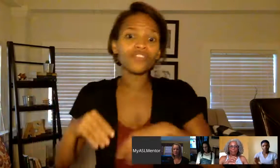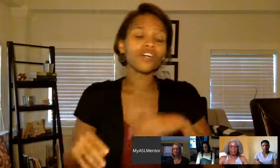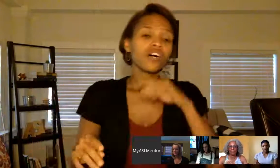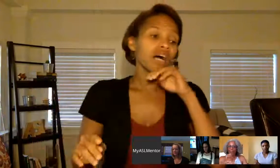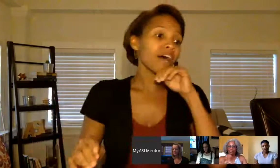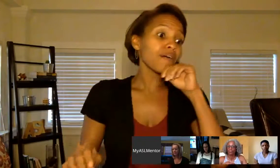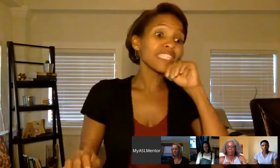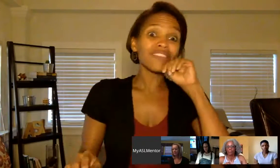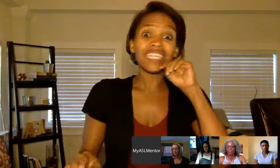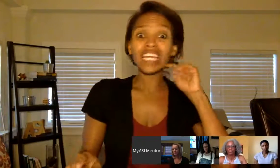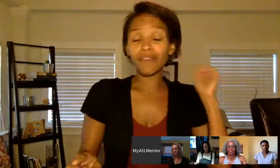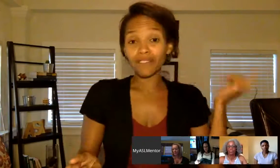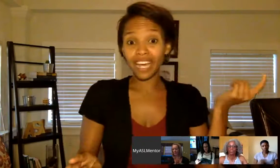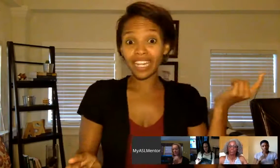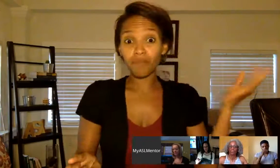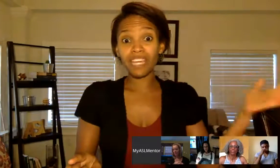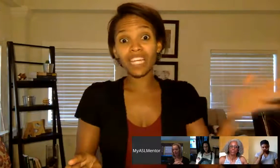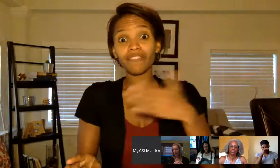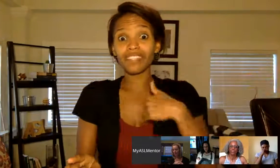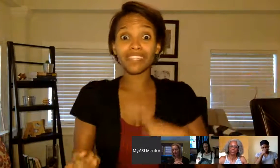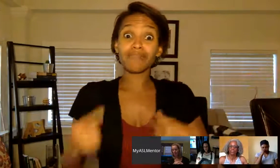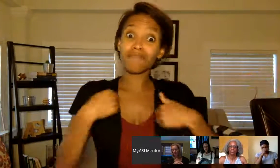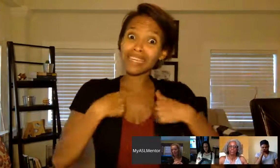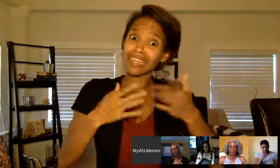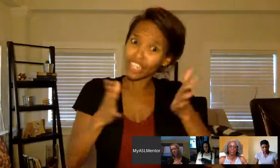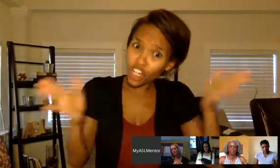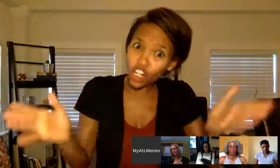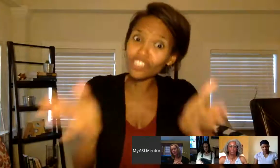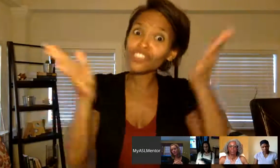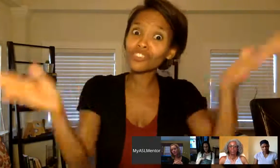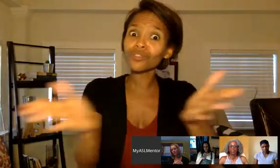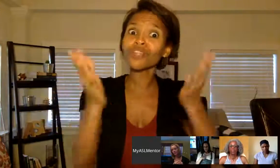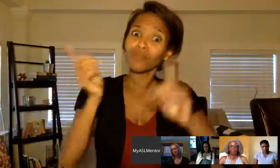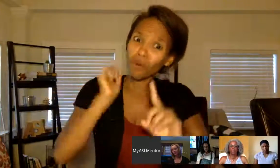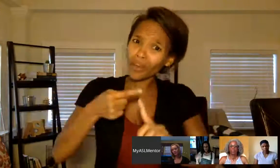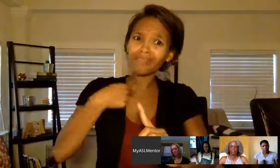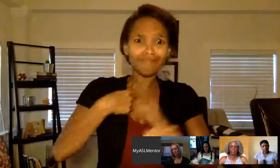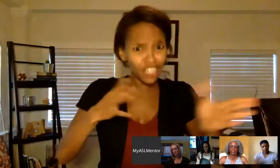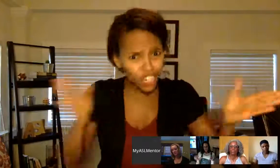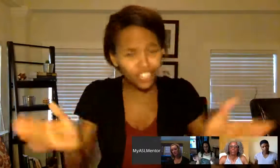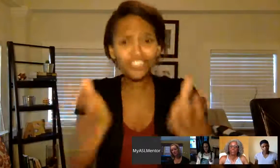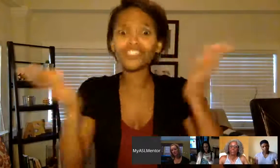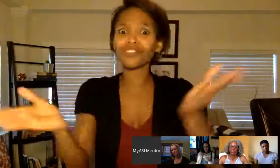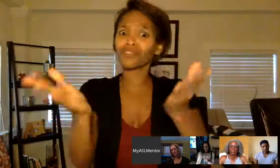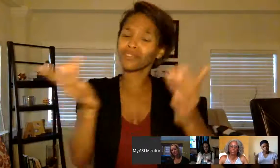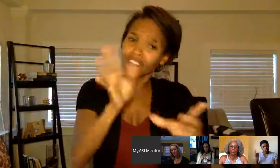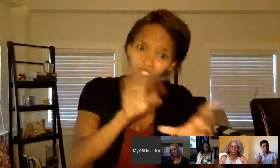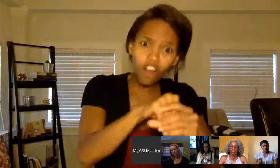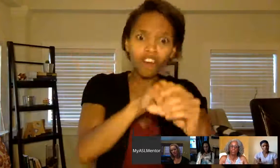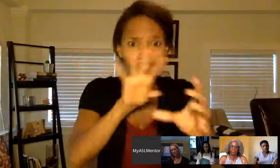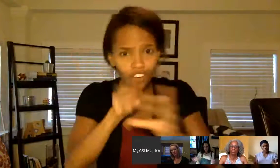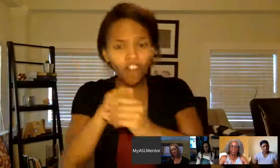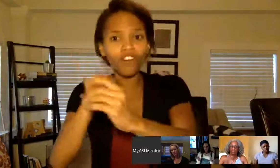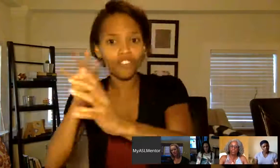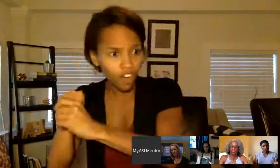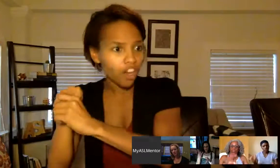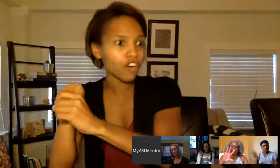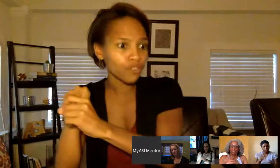involve. I was even thinking about signing the beginning of this as me encourage you, like point, encourage you, involve.